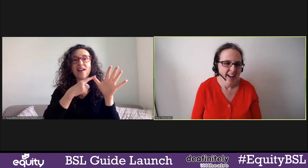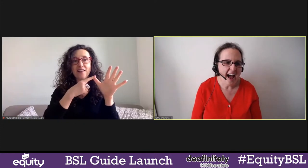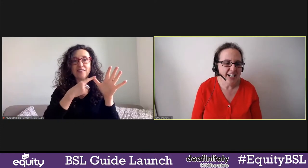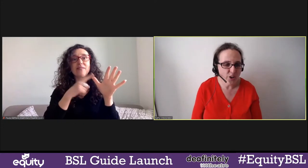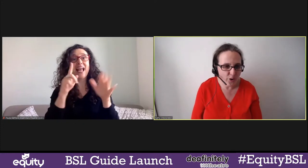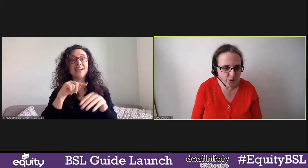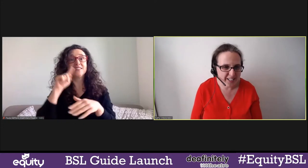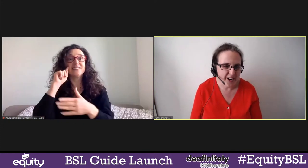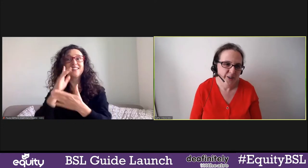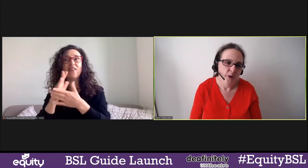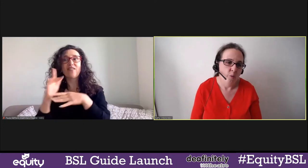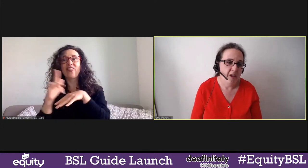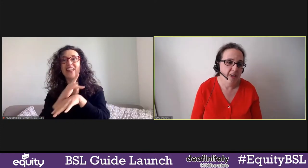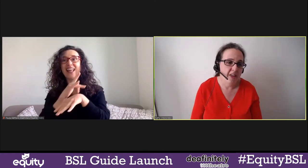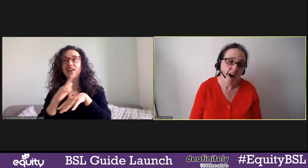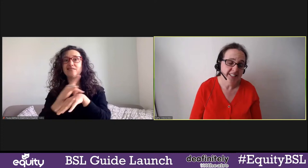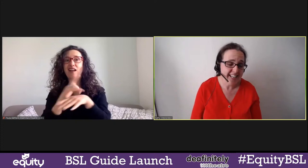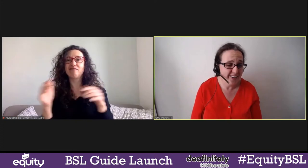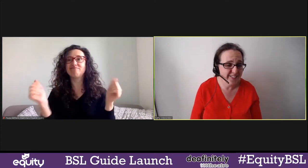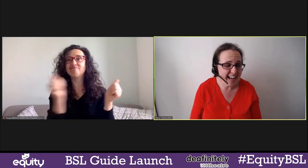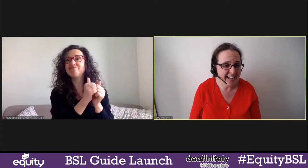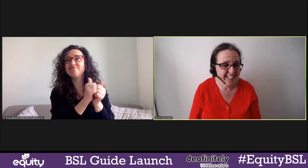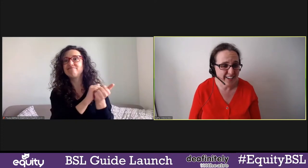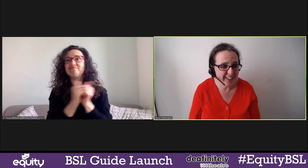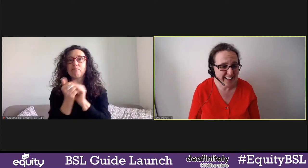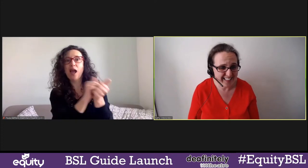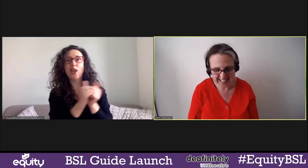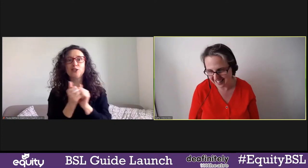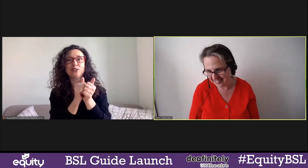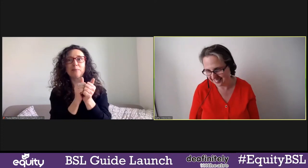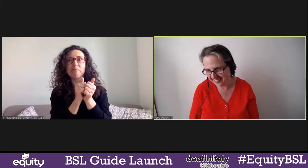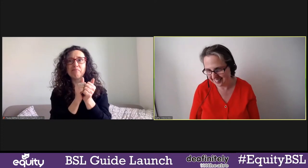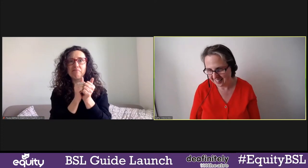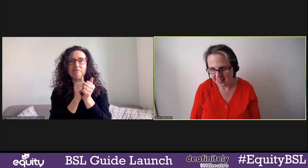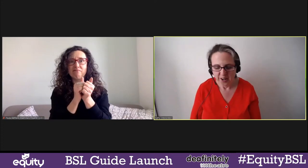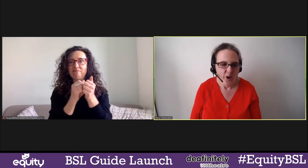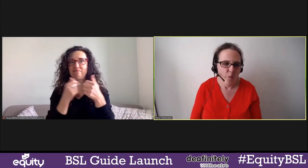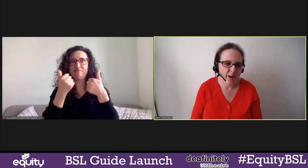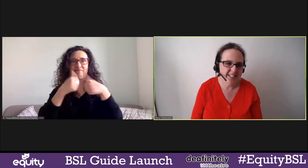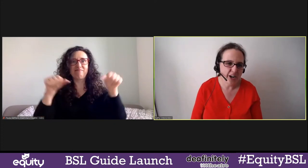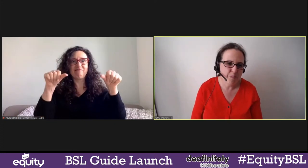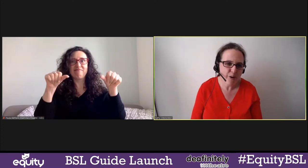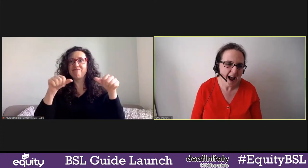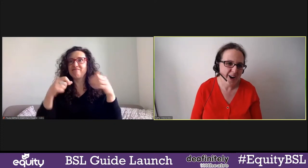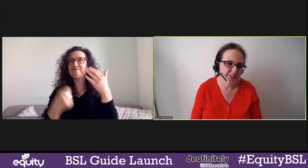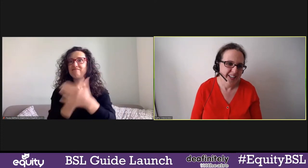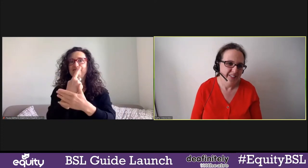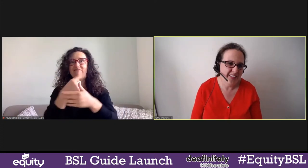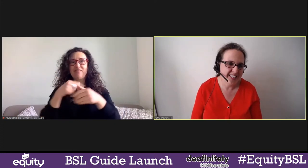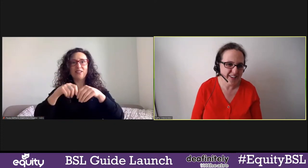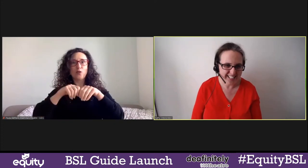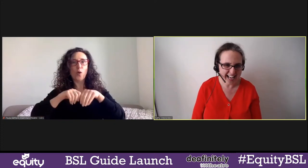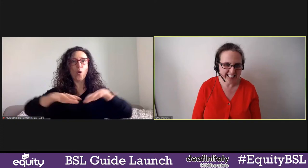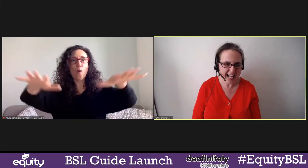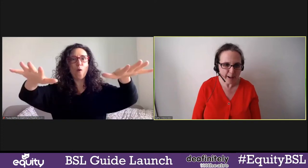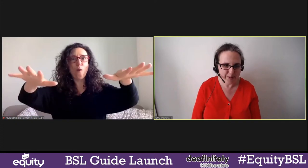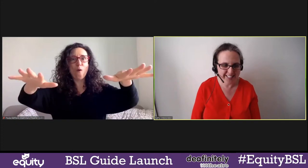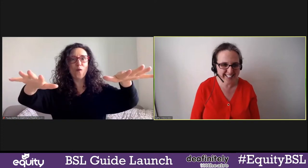and also with ourselves at Deafinitely Theatre. We're so proud that this event has happened